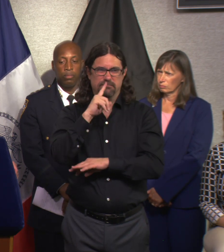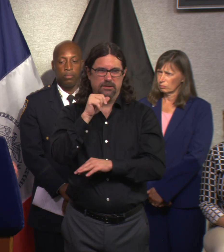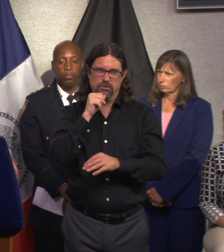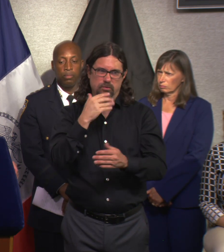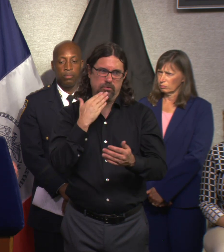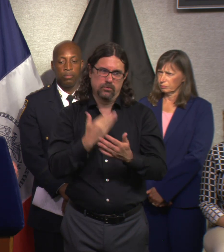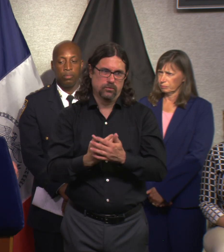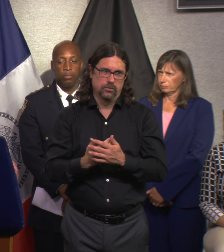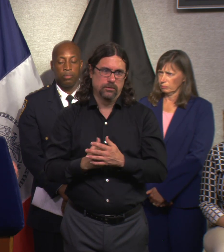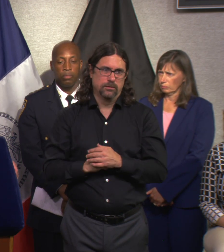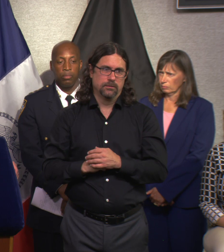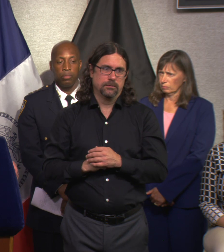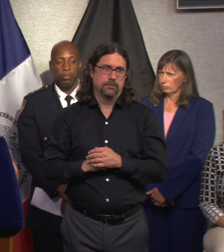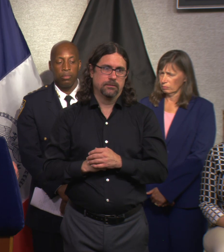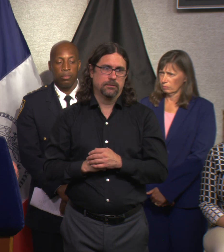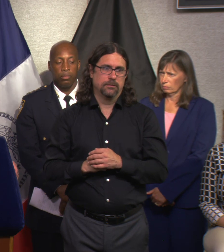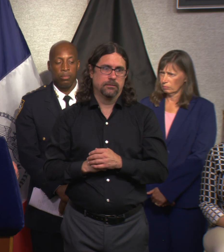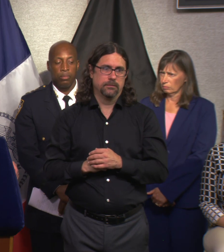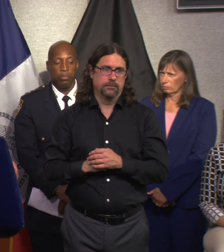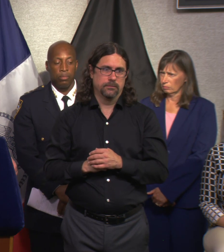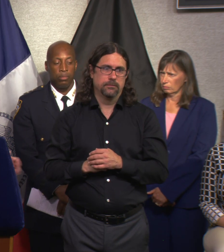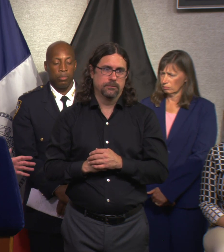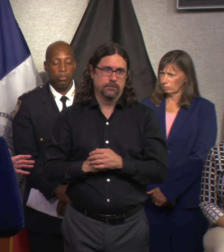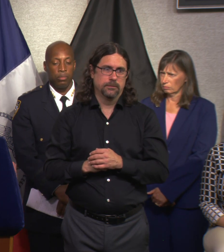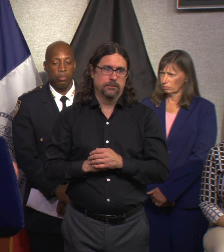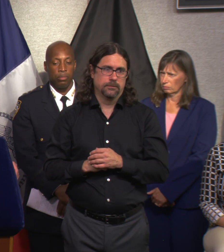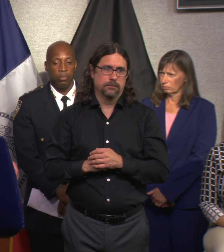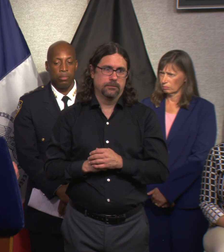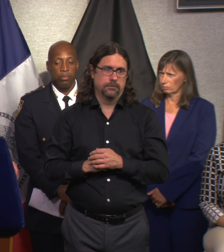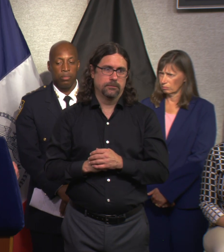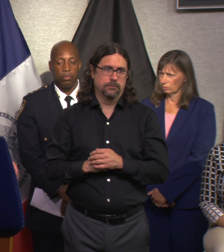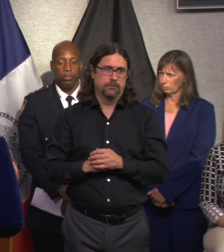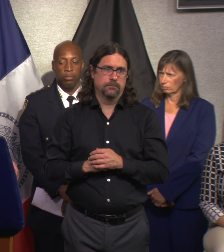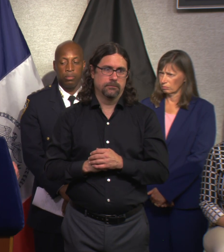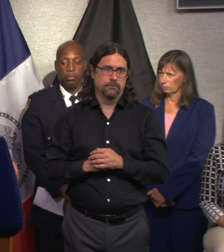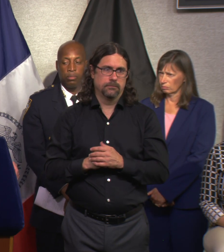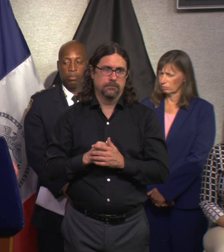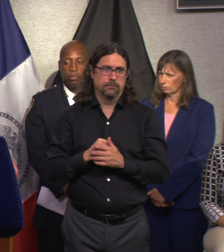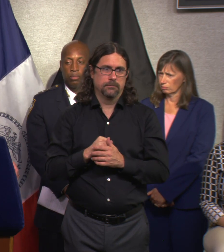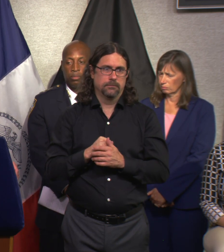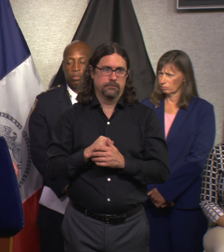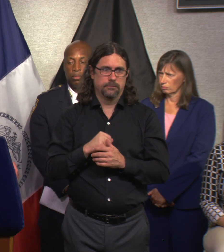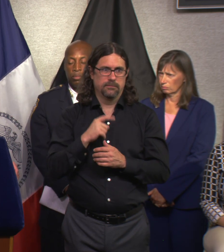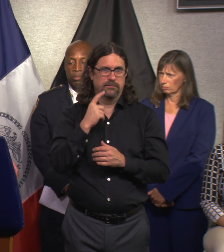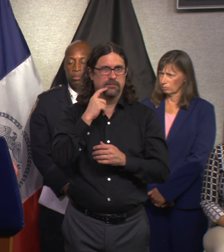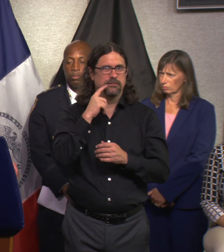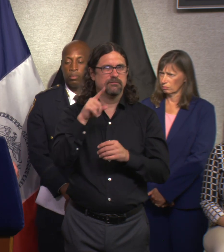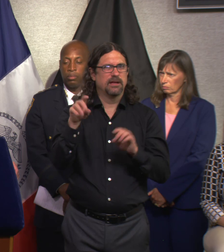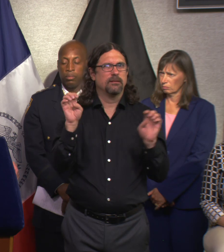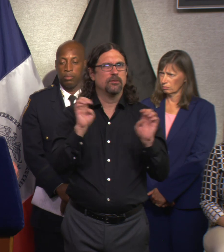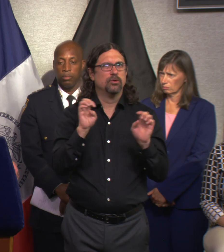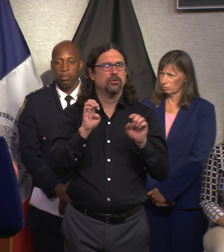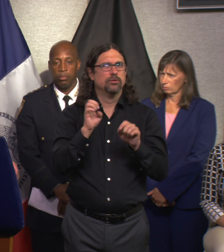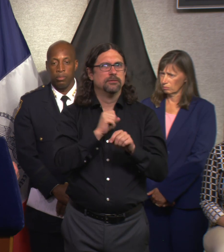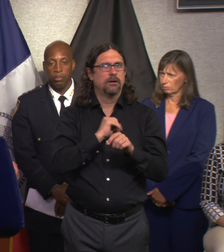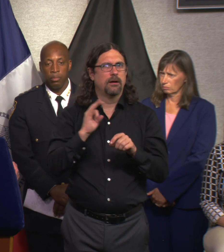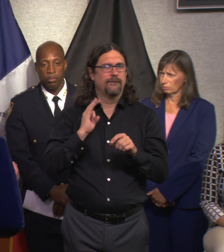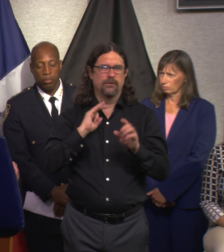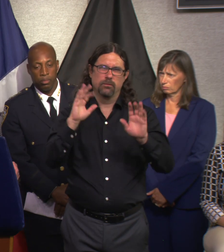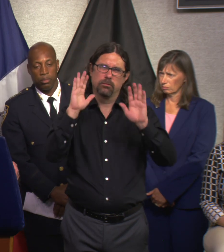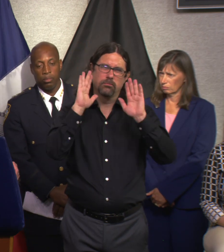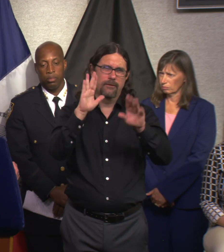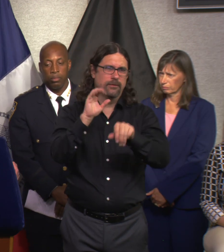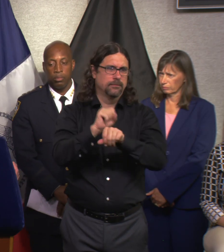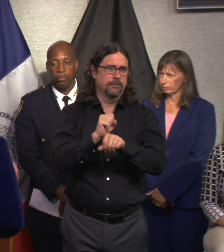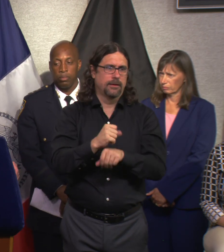night, of course, they would be there for everyone. We have more first responders than anywhere. So we would go and we would help people and we would try and get them to the